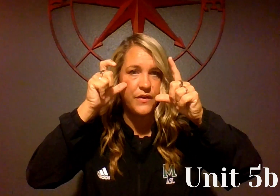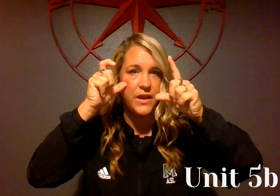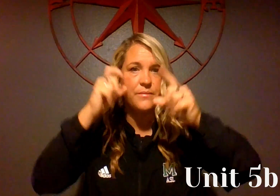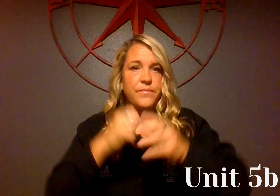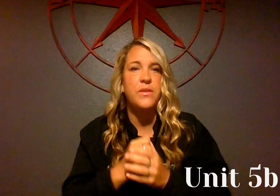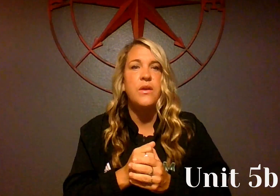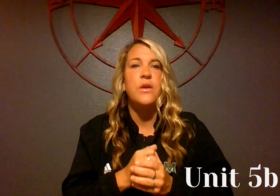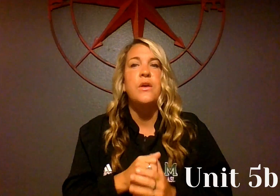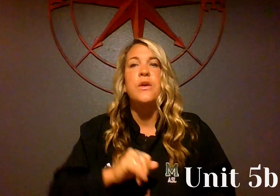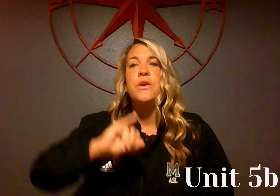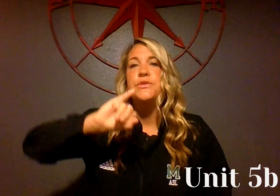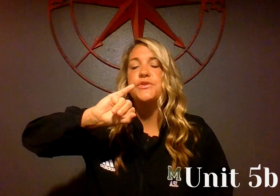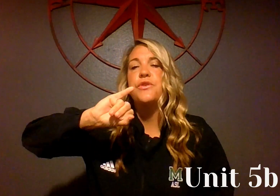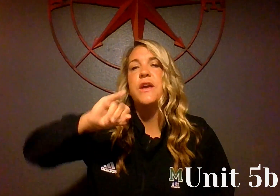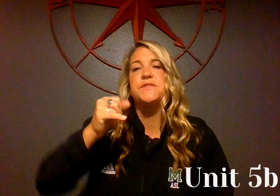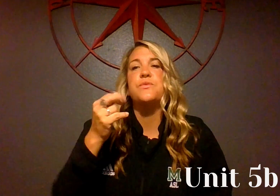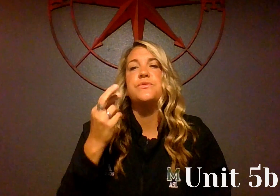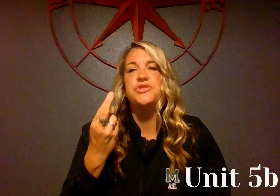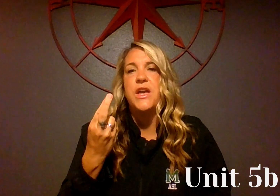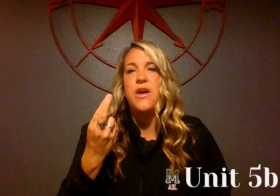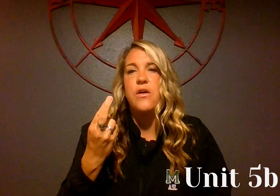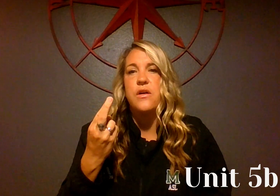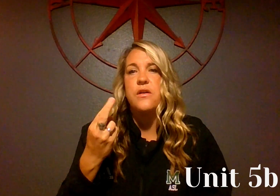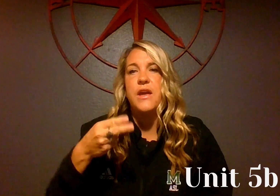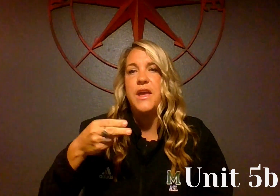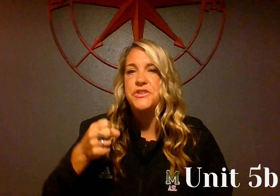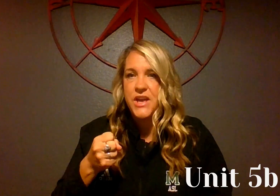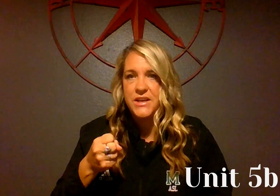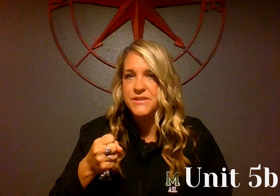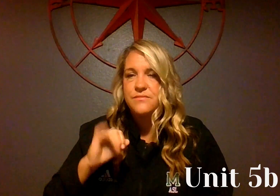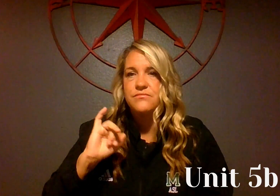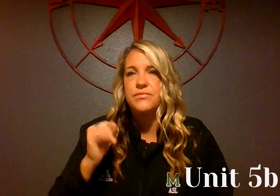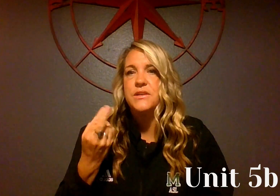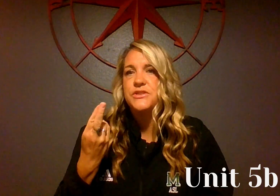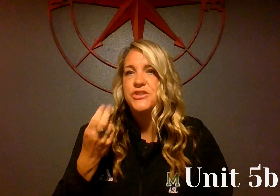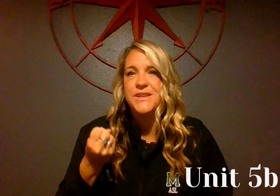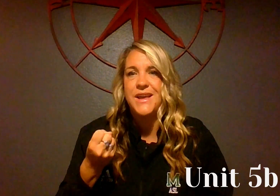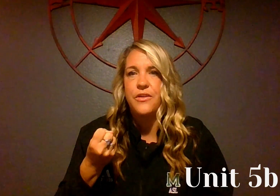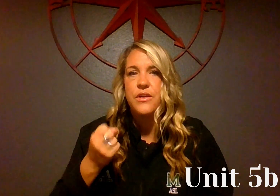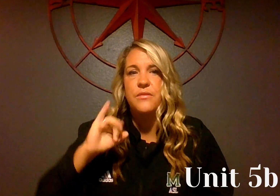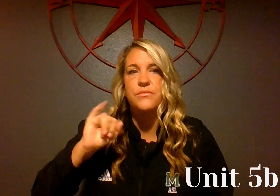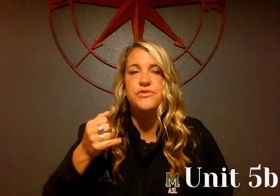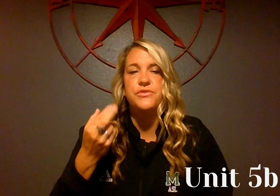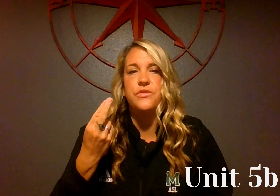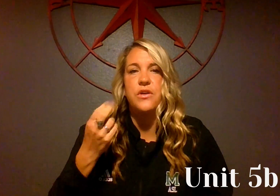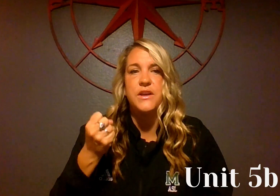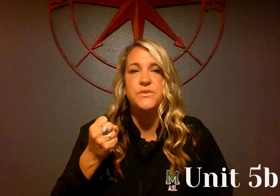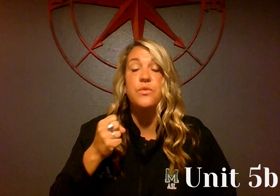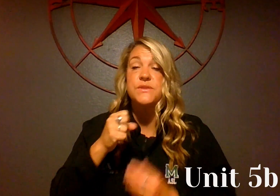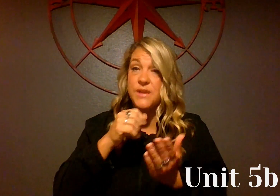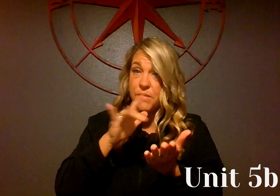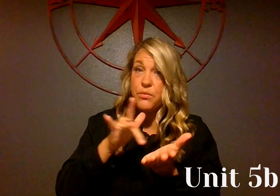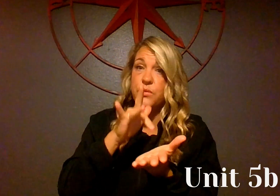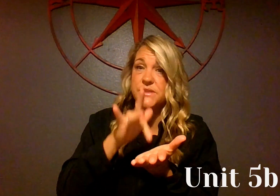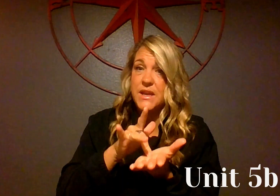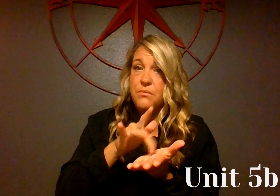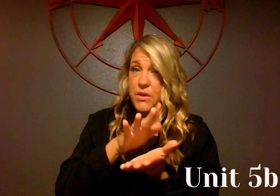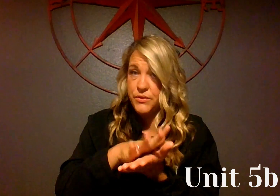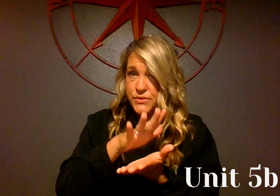photography. Junior high schools, JRHS. It's just an acronym, junior high schools. Some people will sign middle